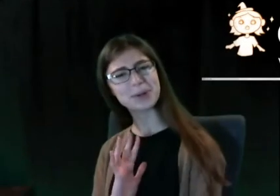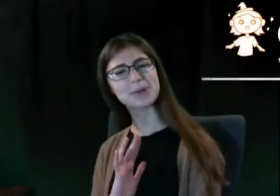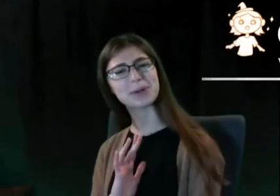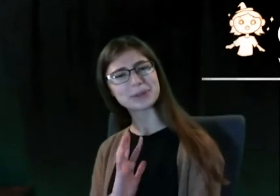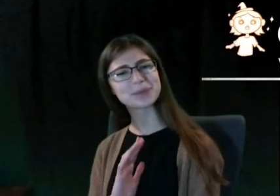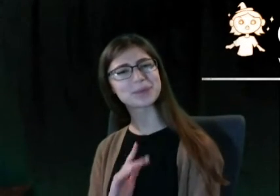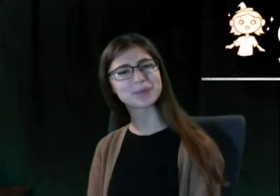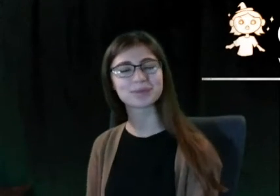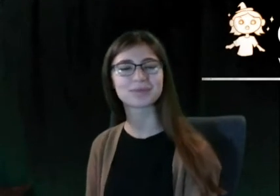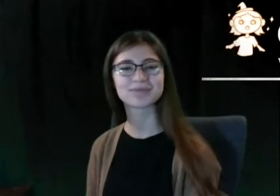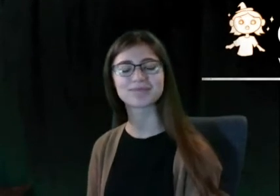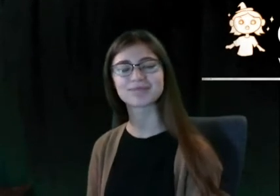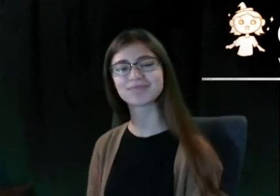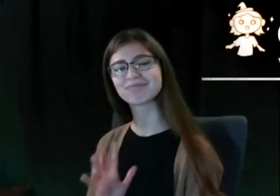Cool.